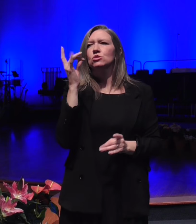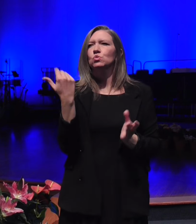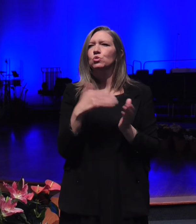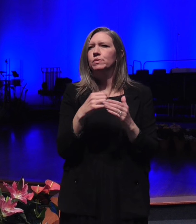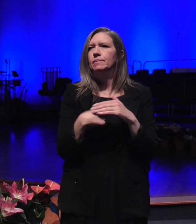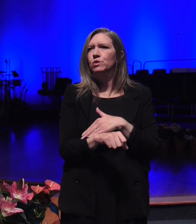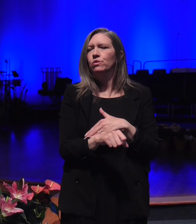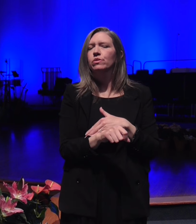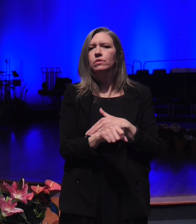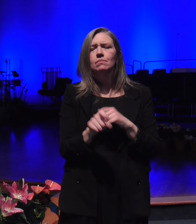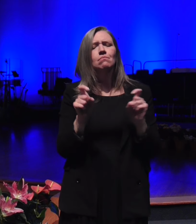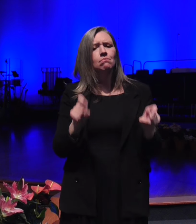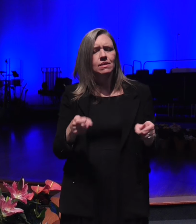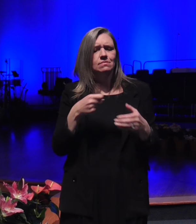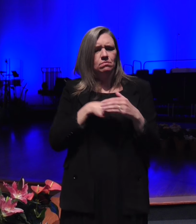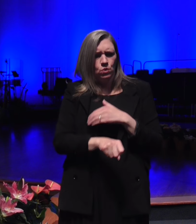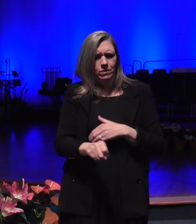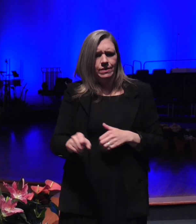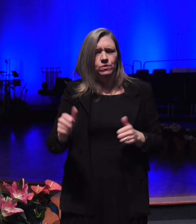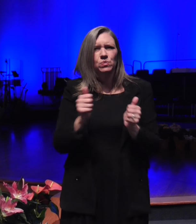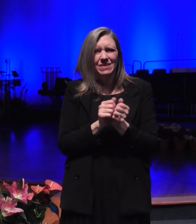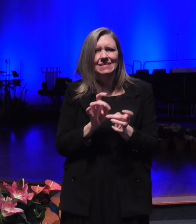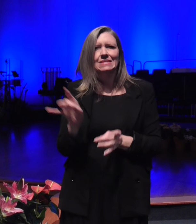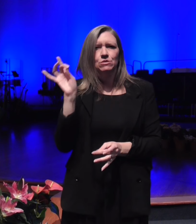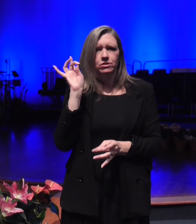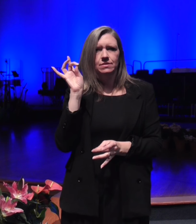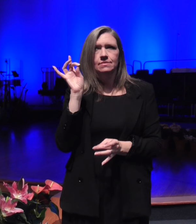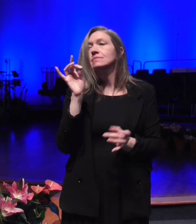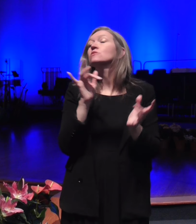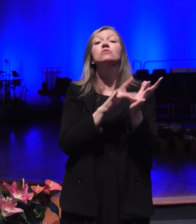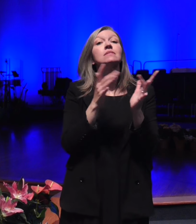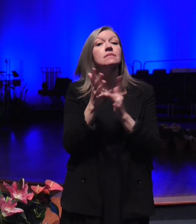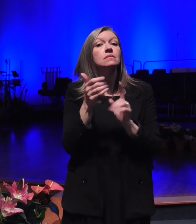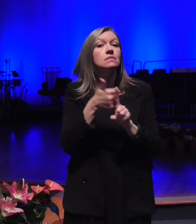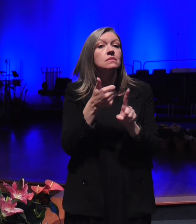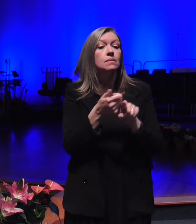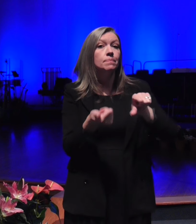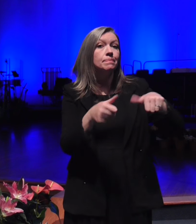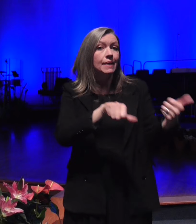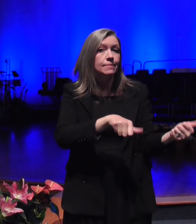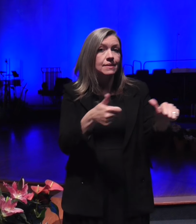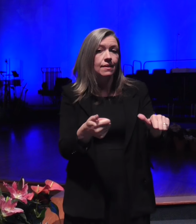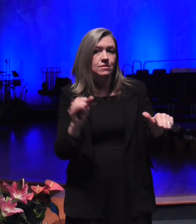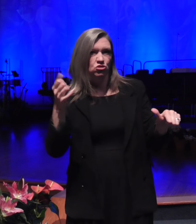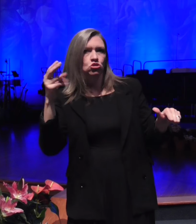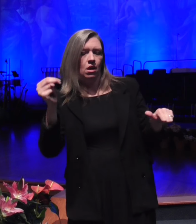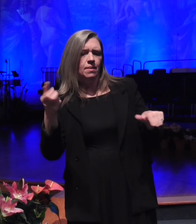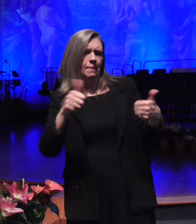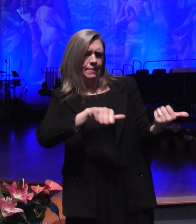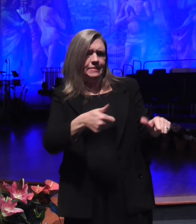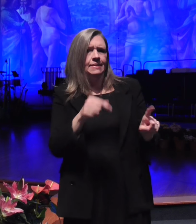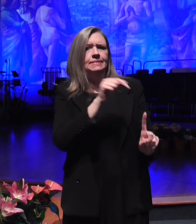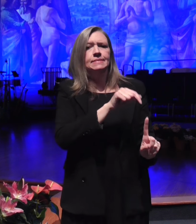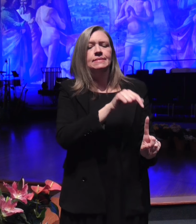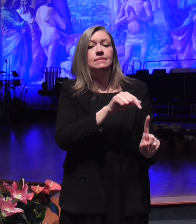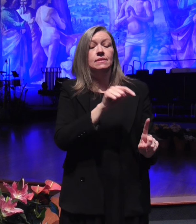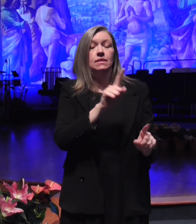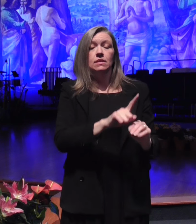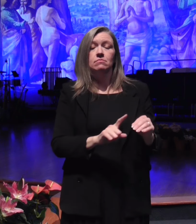must be reborn of the Spirit. Jesus is baptized by John, and when he